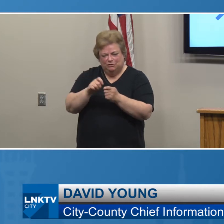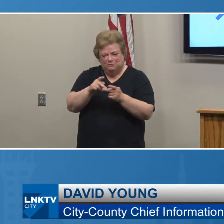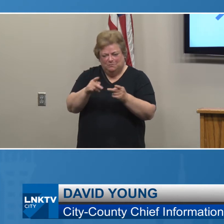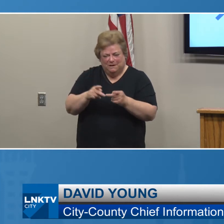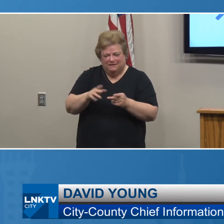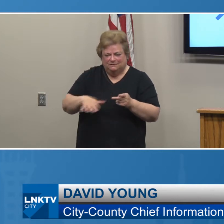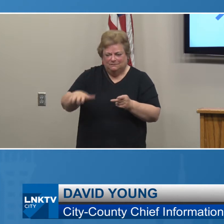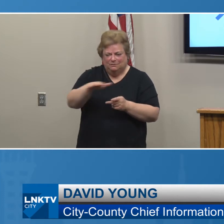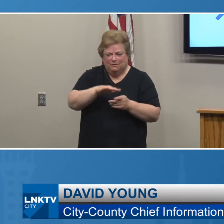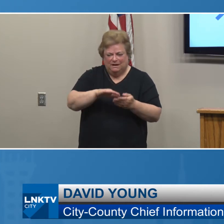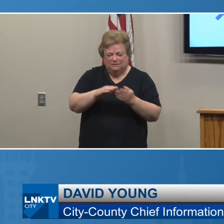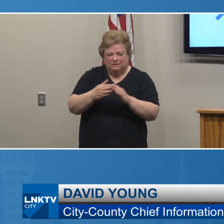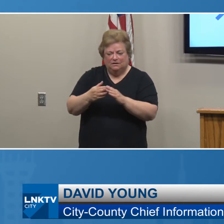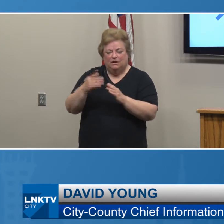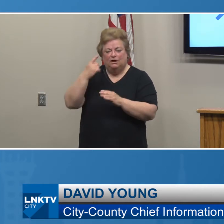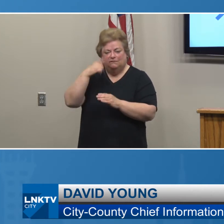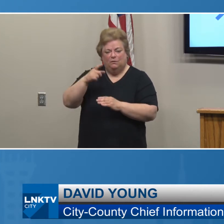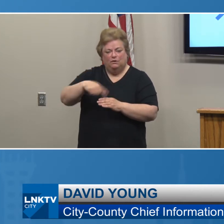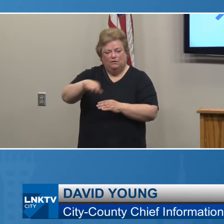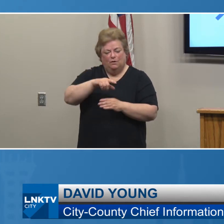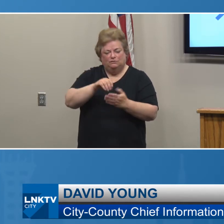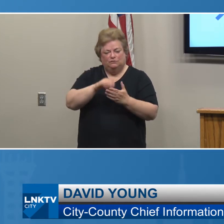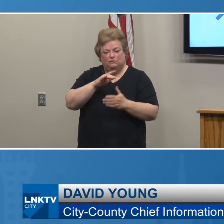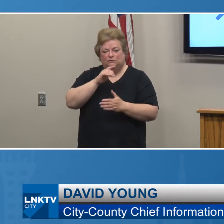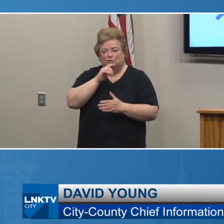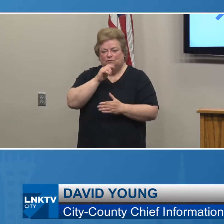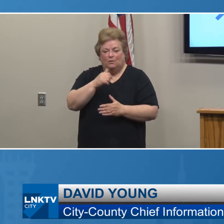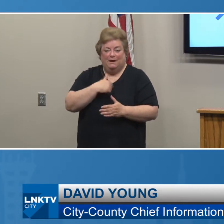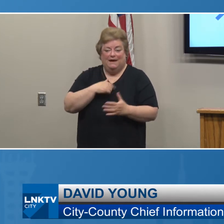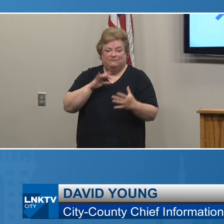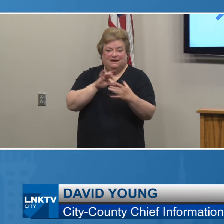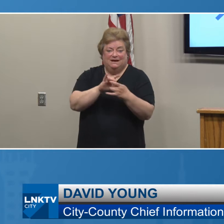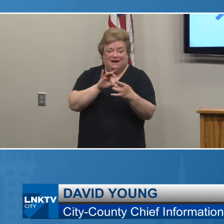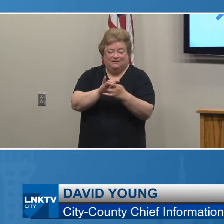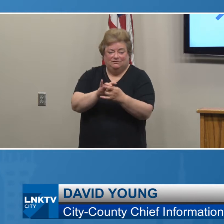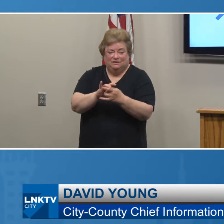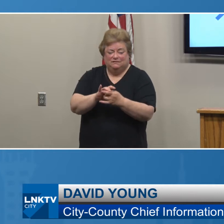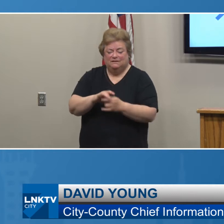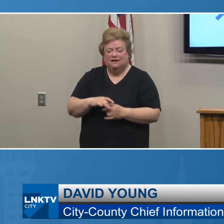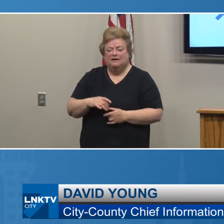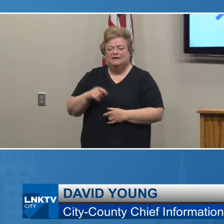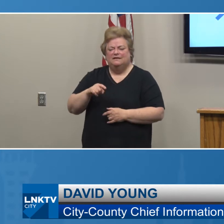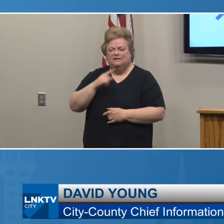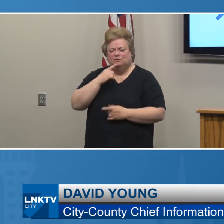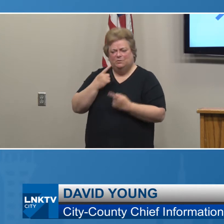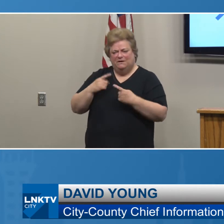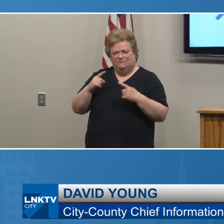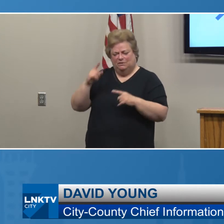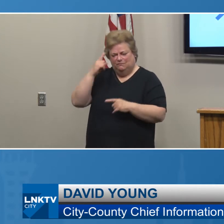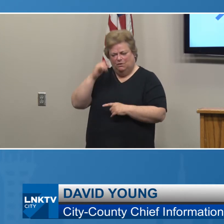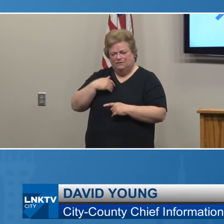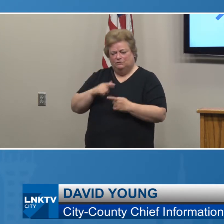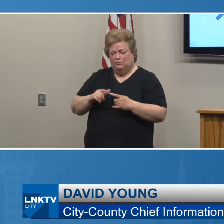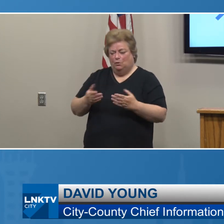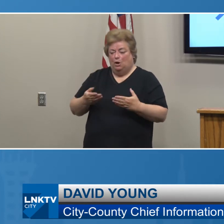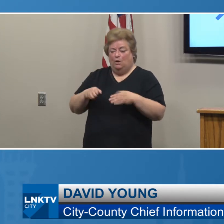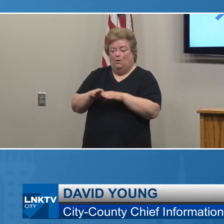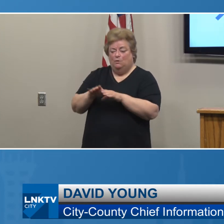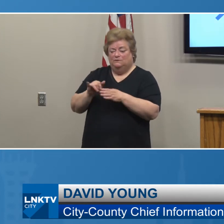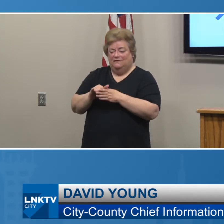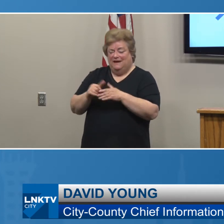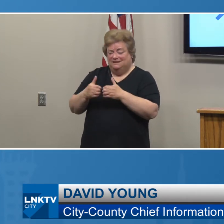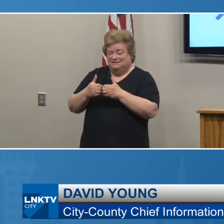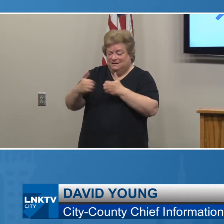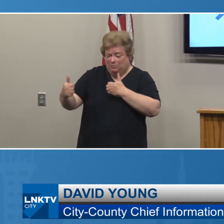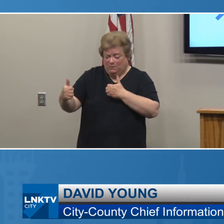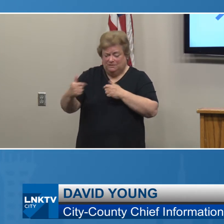highest densities of unconnected students. For this to be effective and for us to really close that digital divide for students, we need